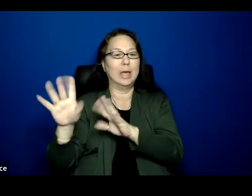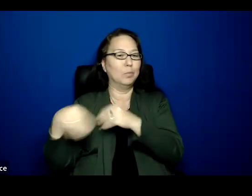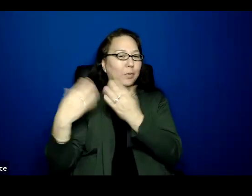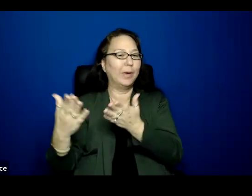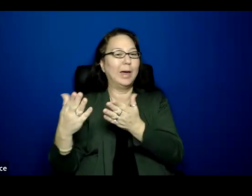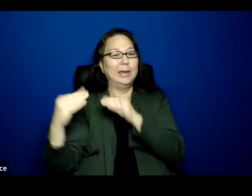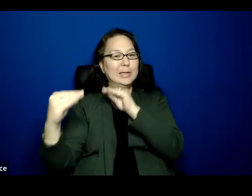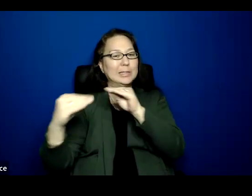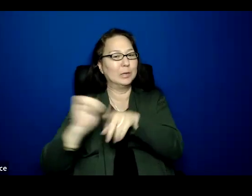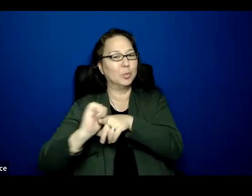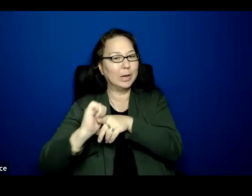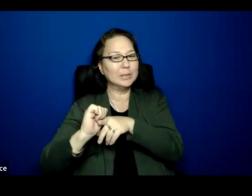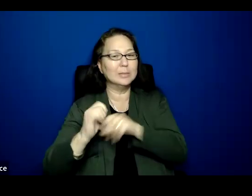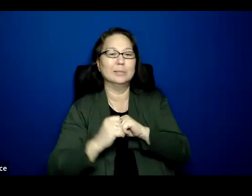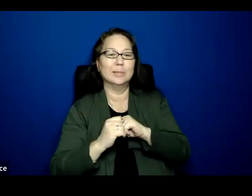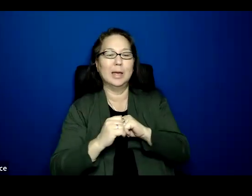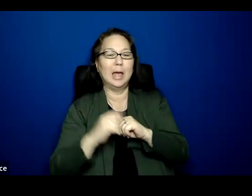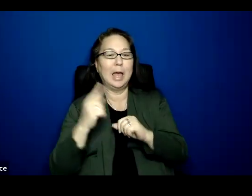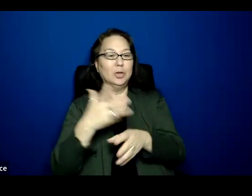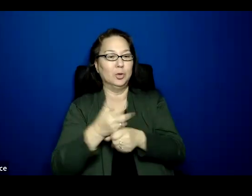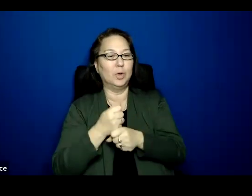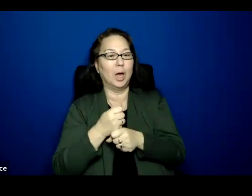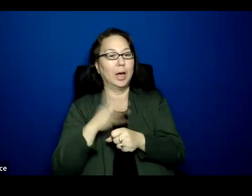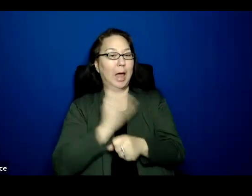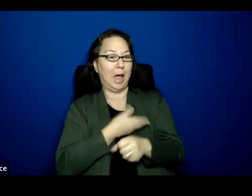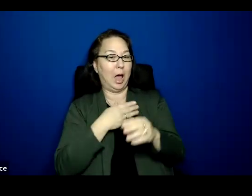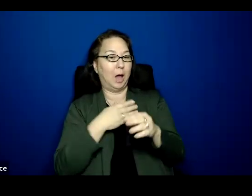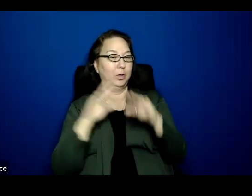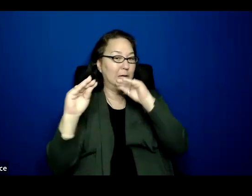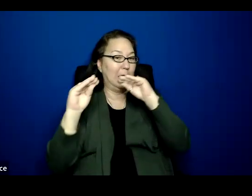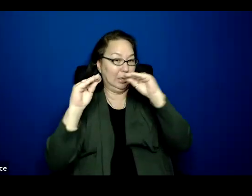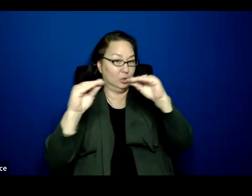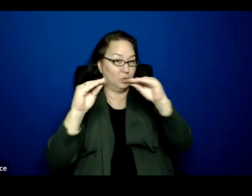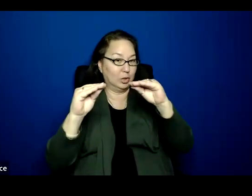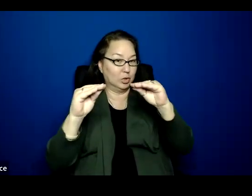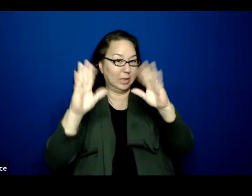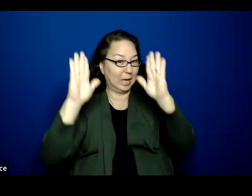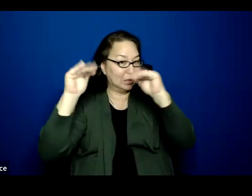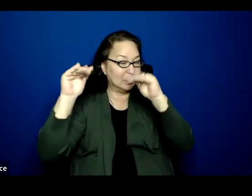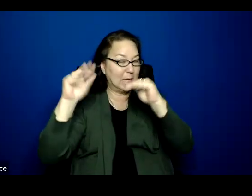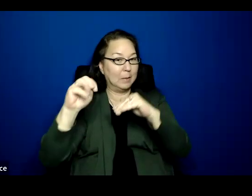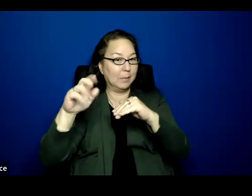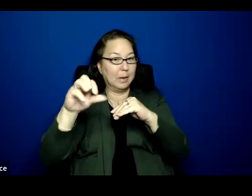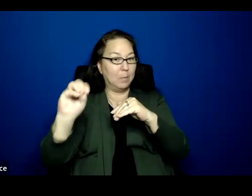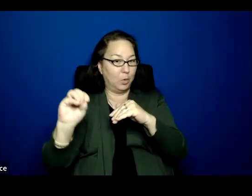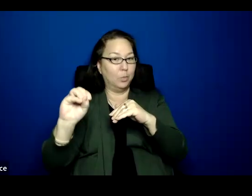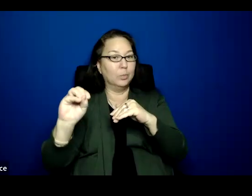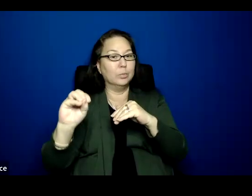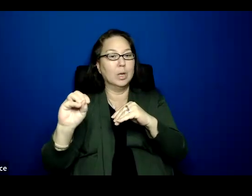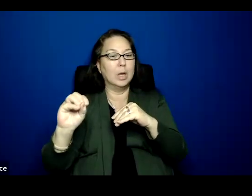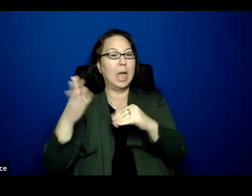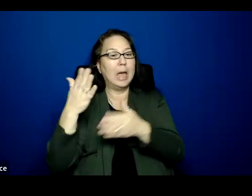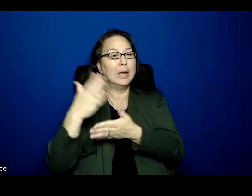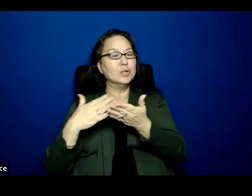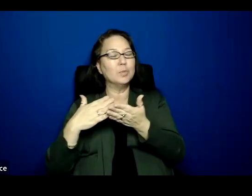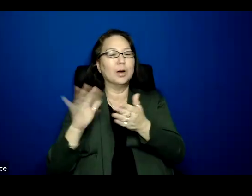copy of our instructional expectation memo, and part of that is also the indicators for us to look at what's